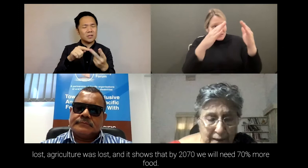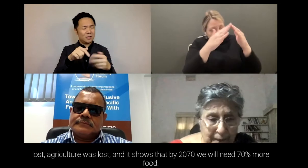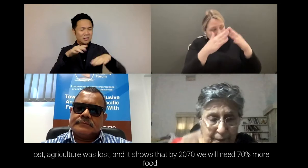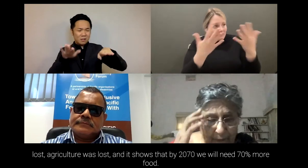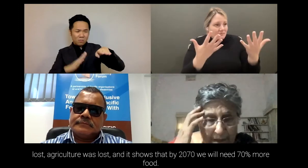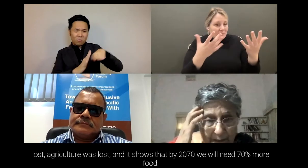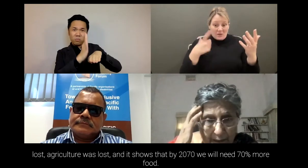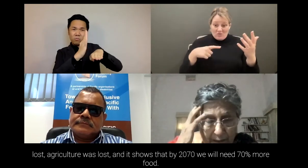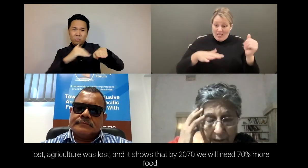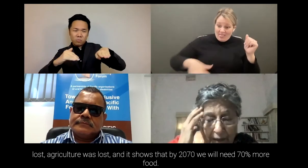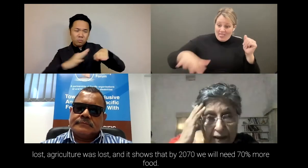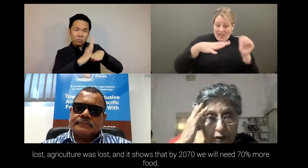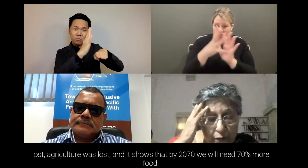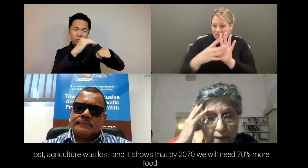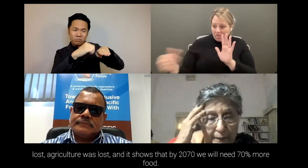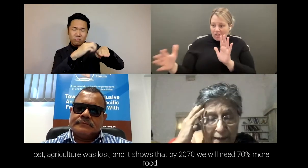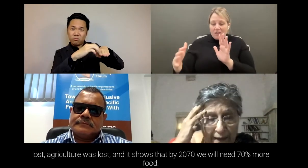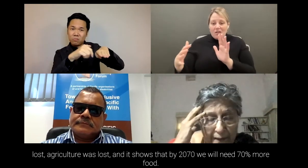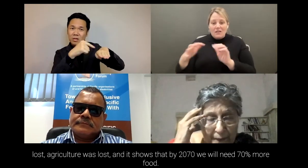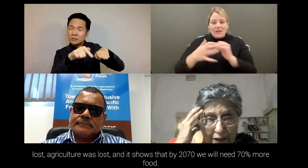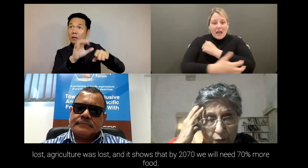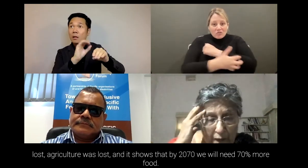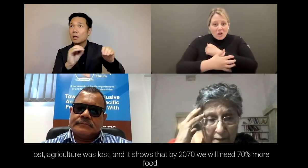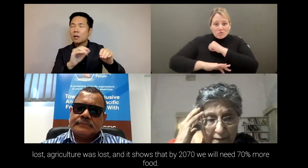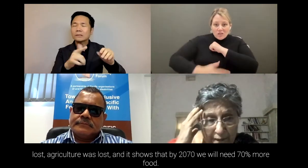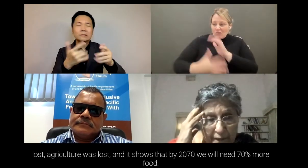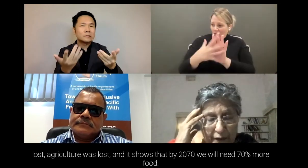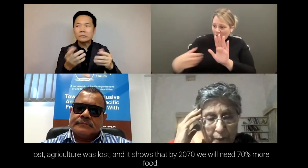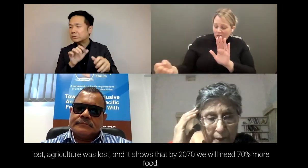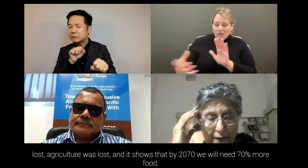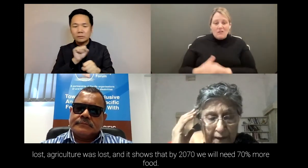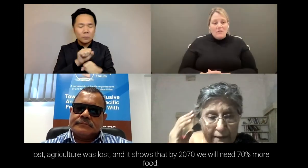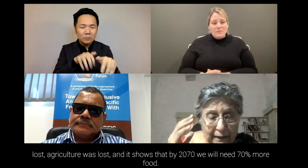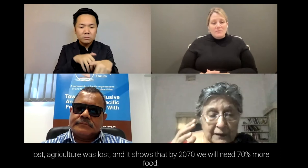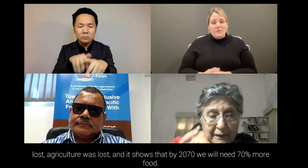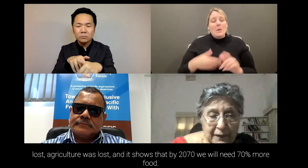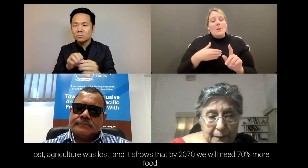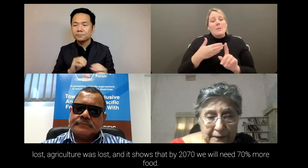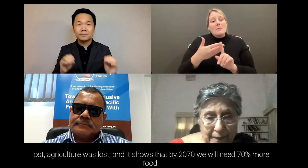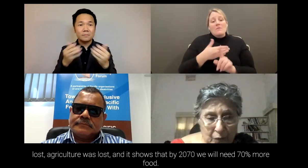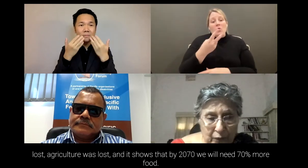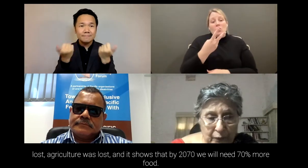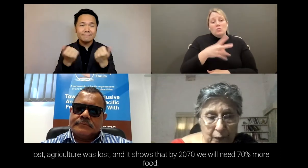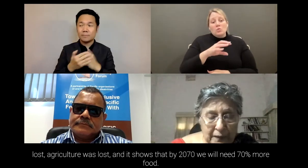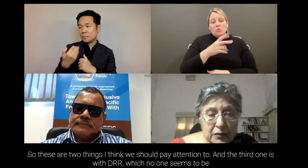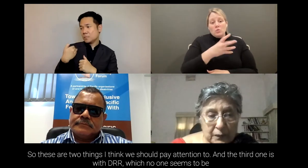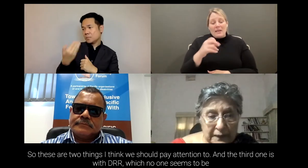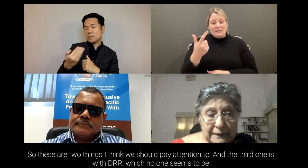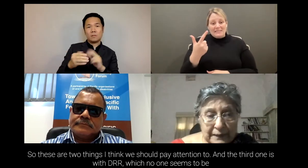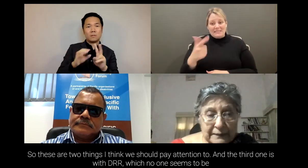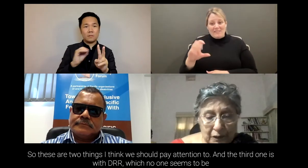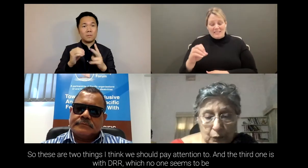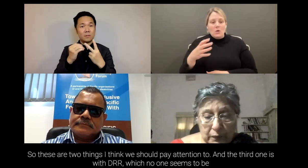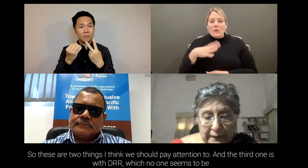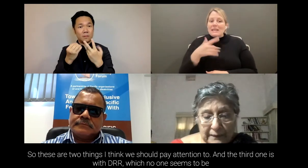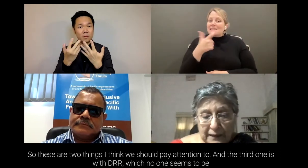and it shows that by 2070, we will need 70% more food. So